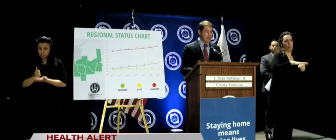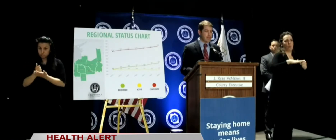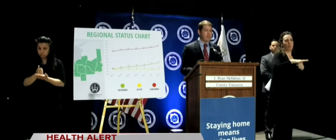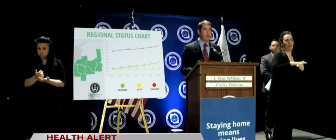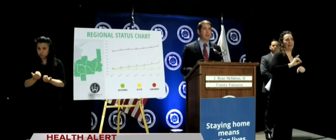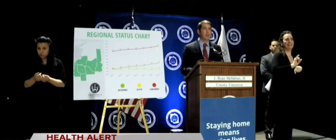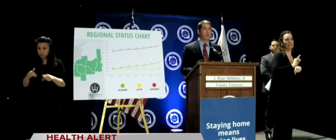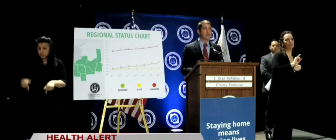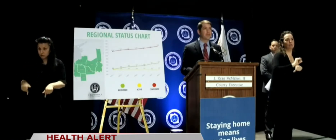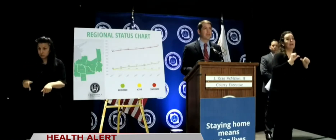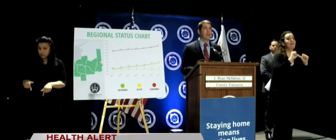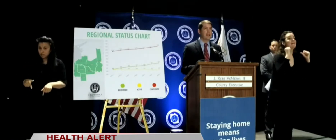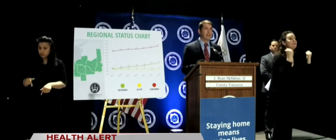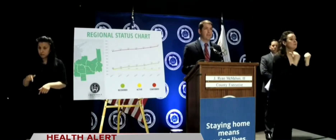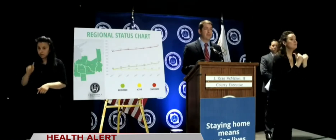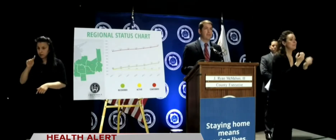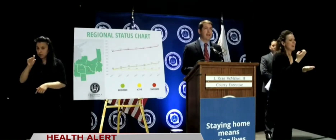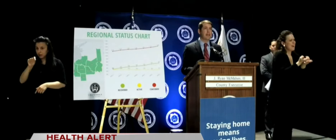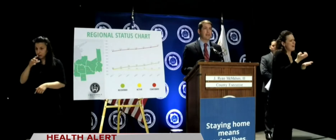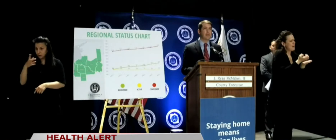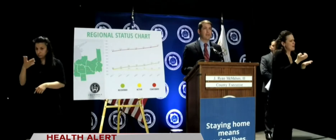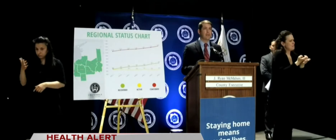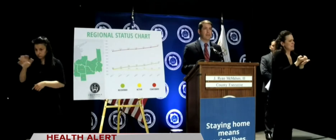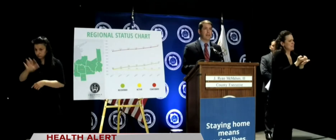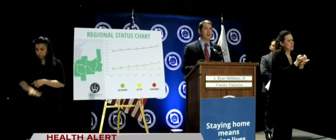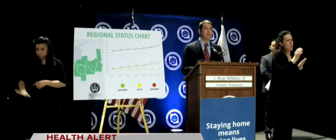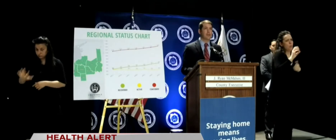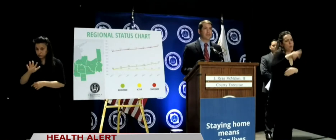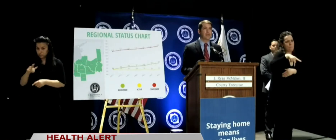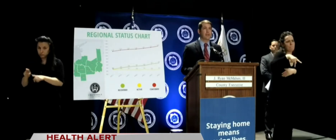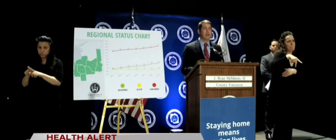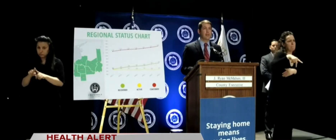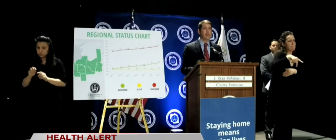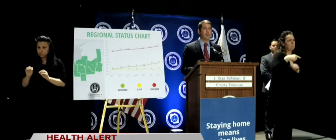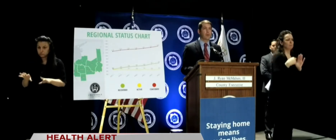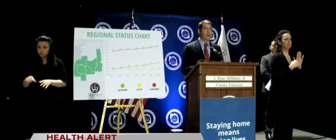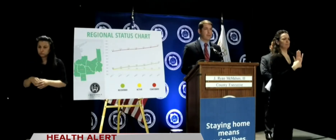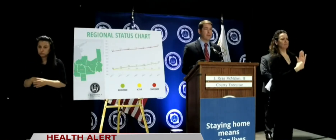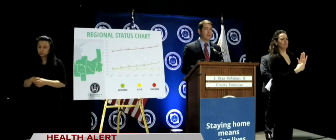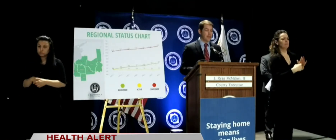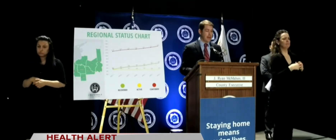our economic development corporations. Examples of that include the SEDCO Emergency